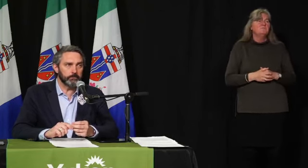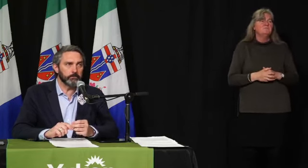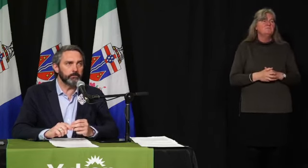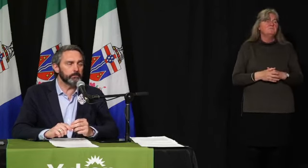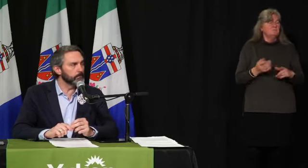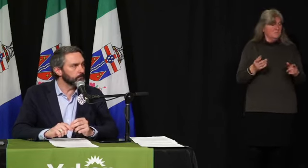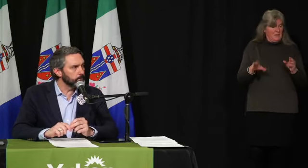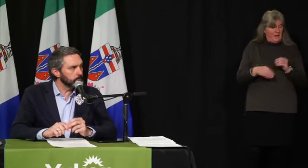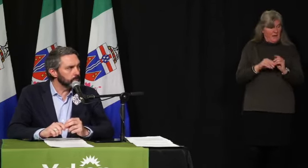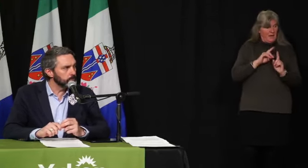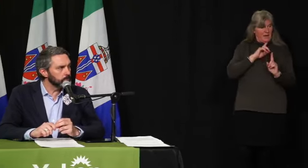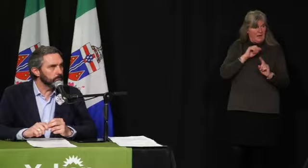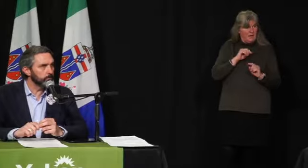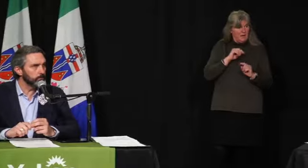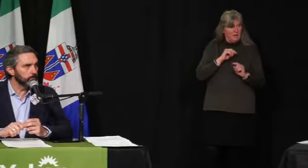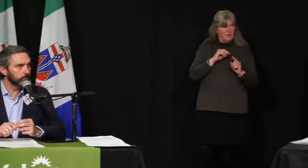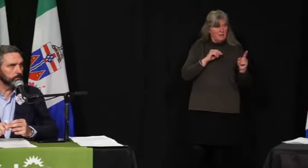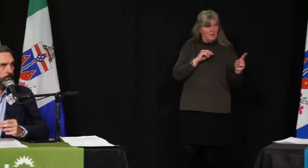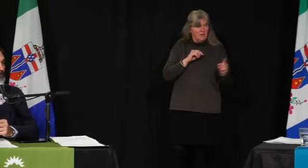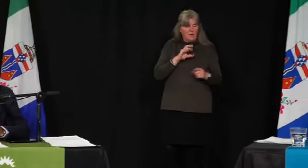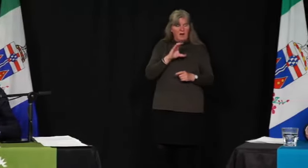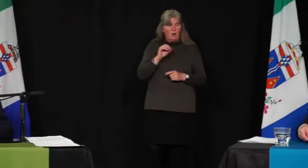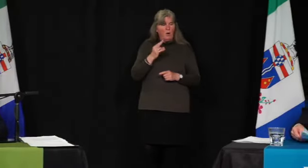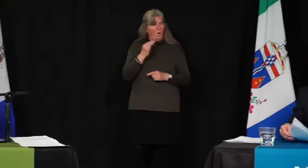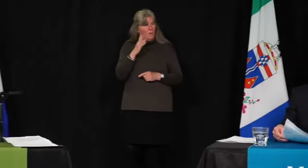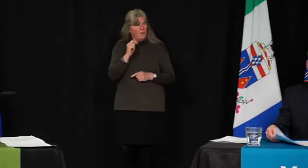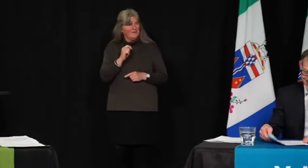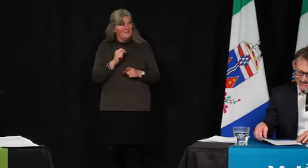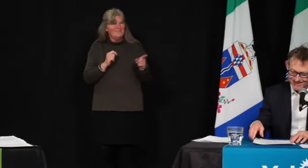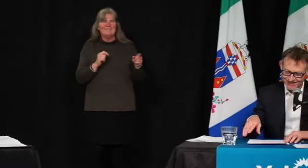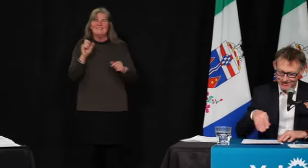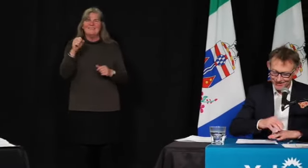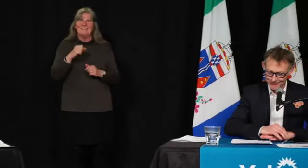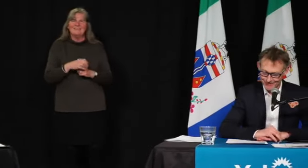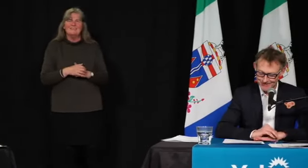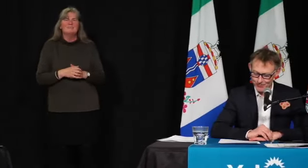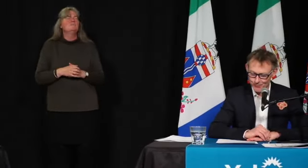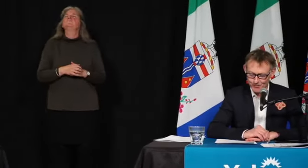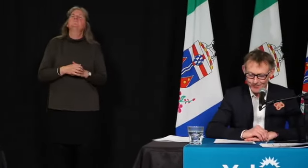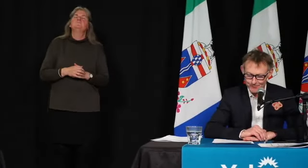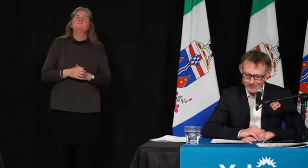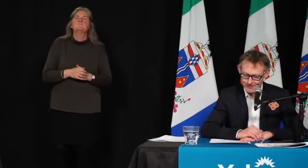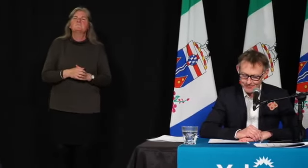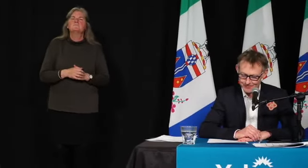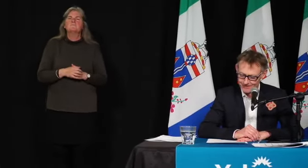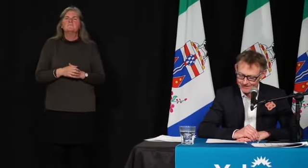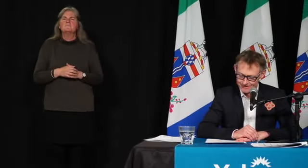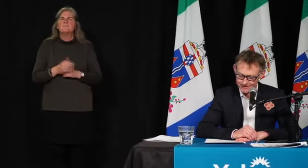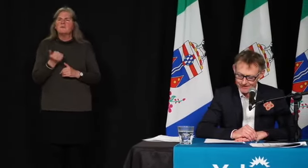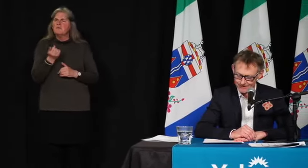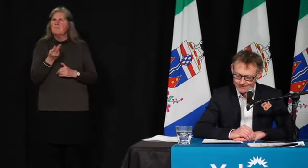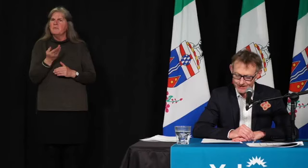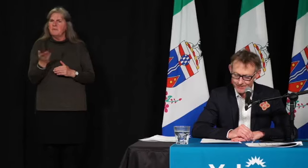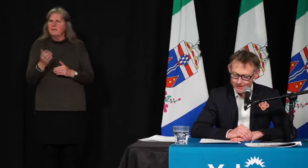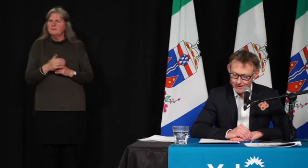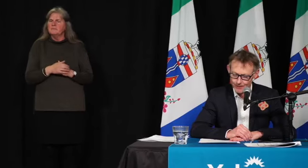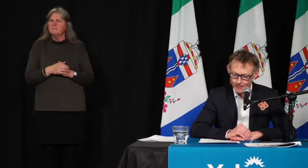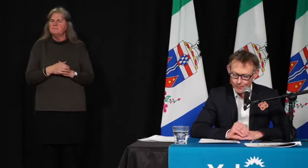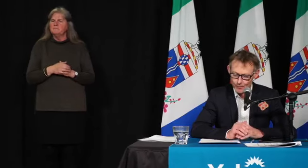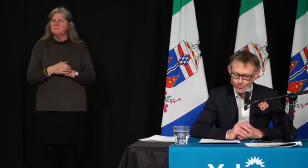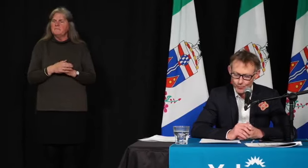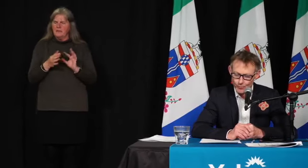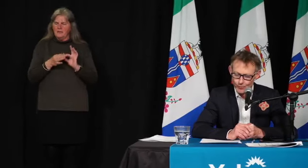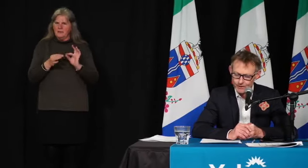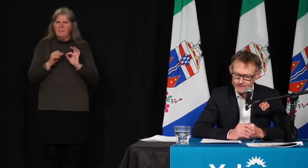Dr. Hanley, if you could address the cohort issue, please. Sure. So, well, probably a few things I could say, but